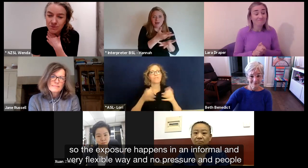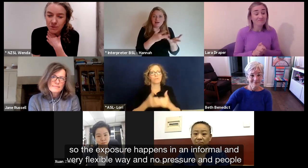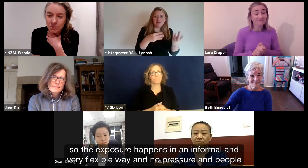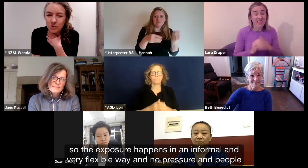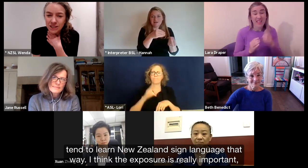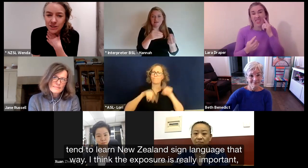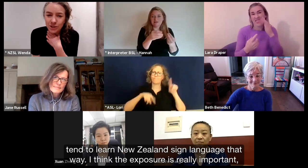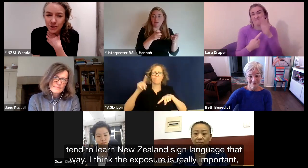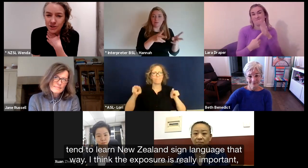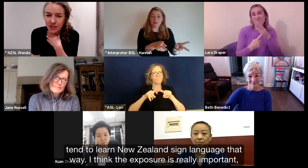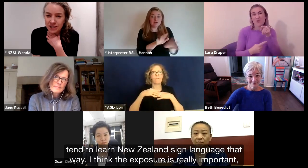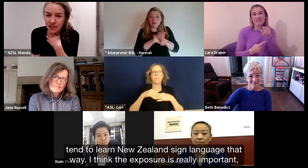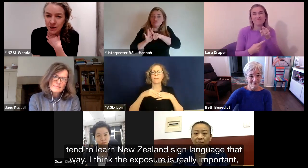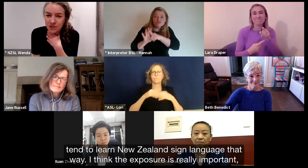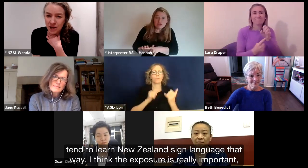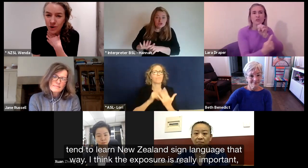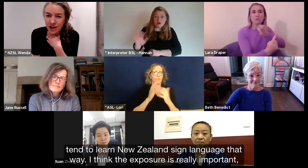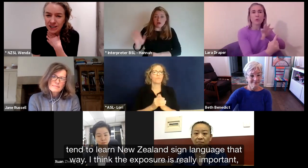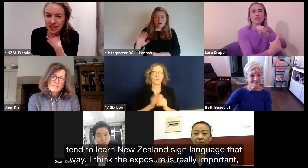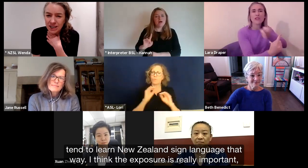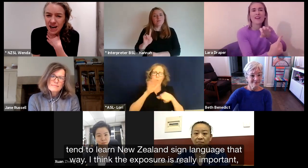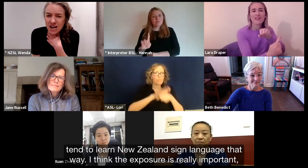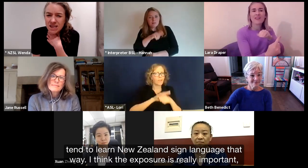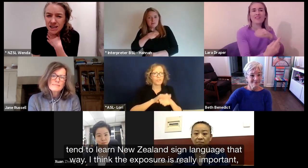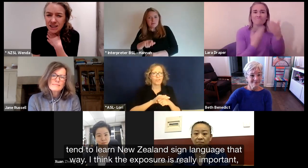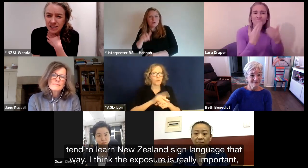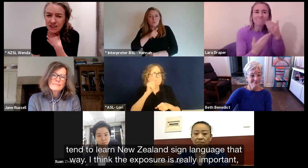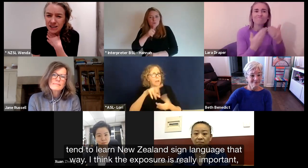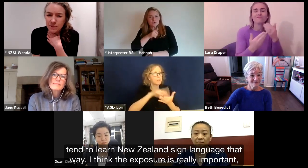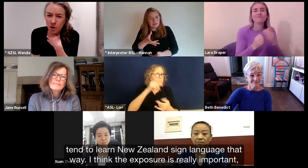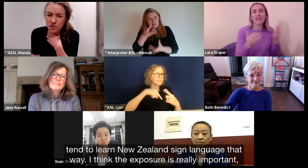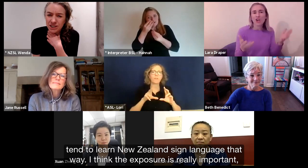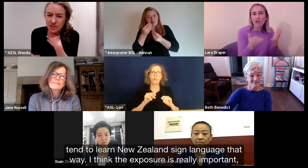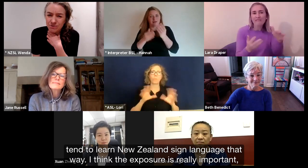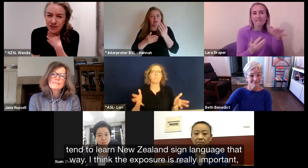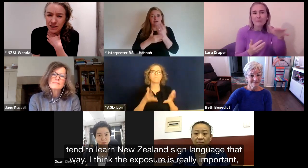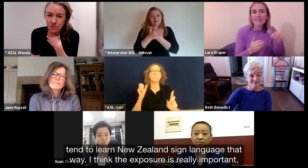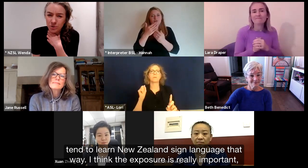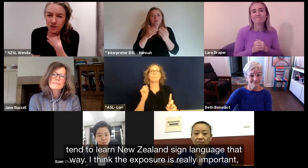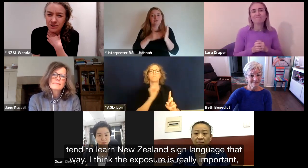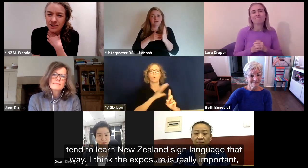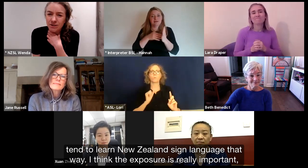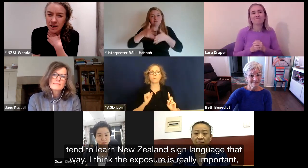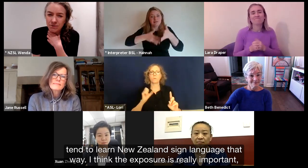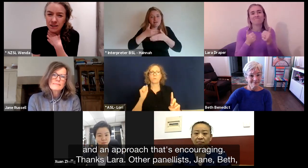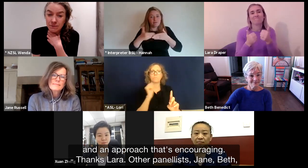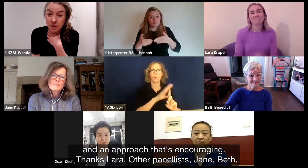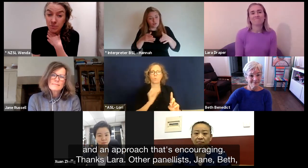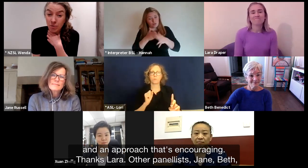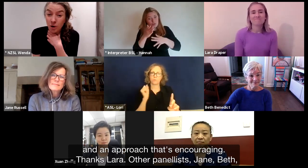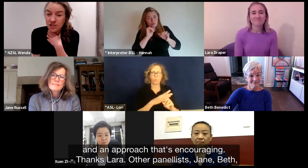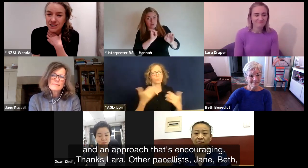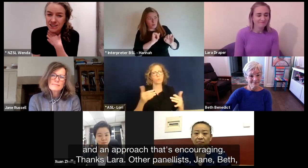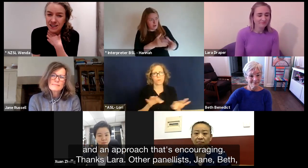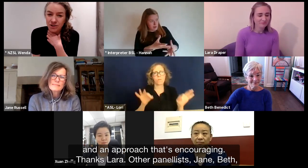pressure, but people tend to learn New Zealand sign language that way. I think that exposure is really important and an